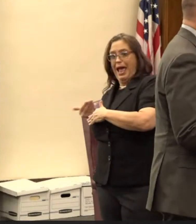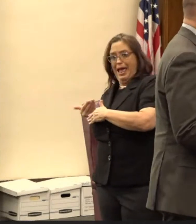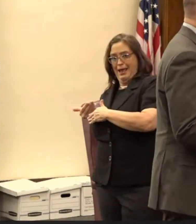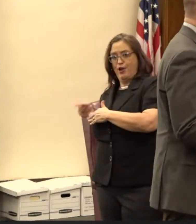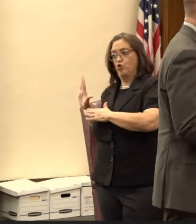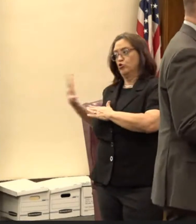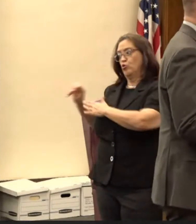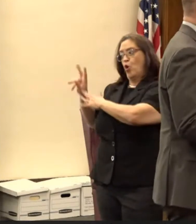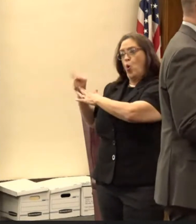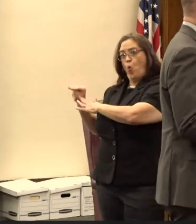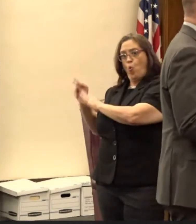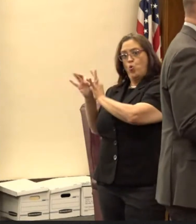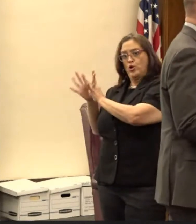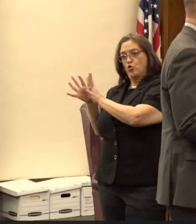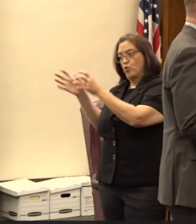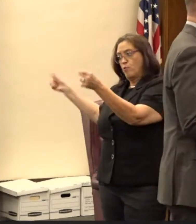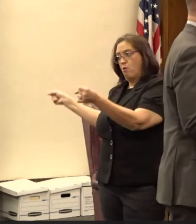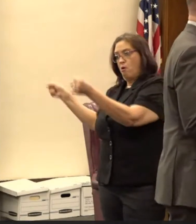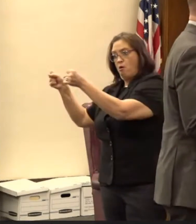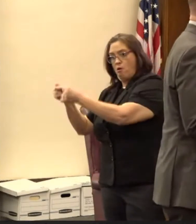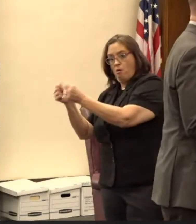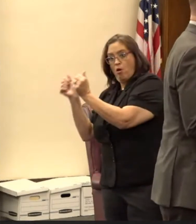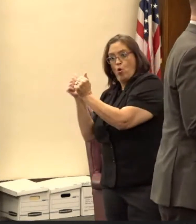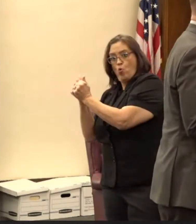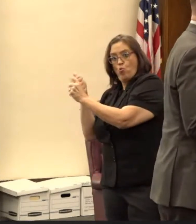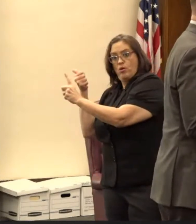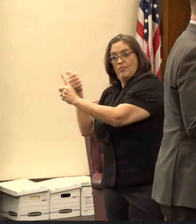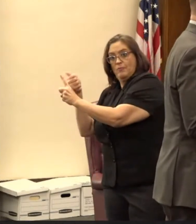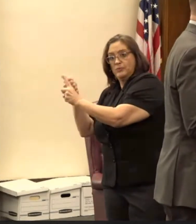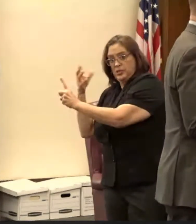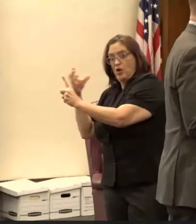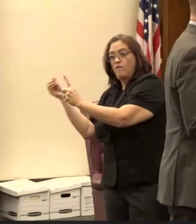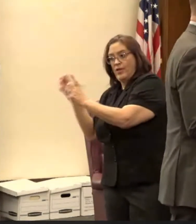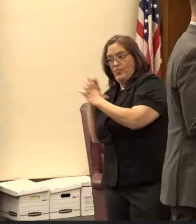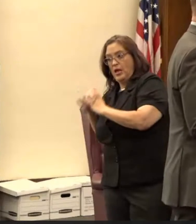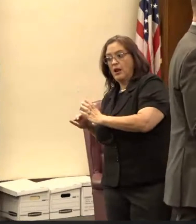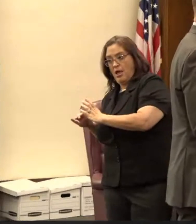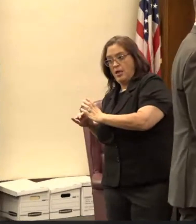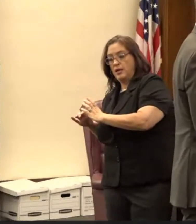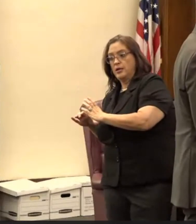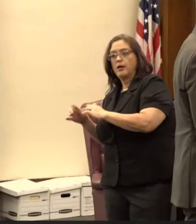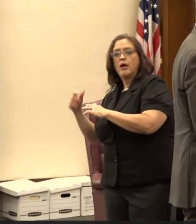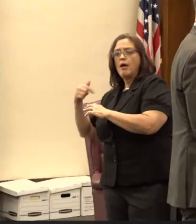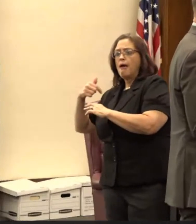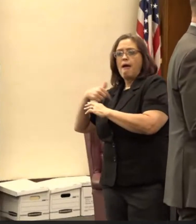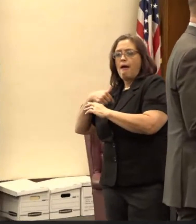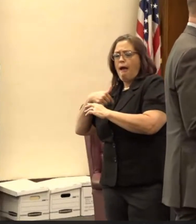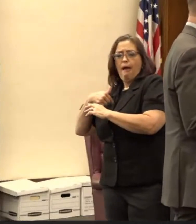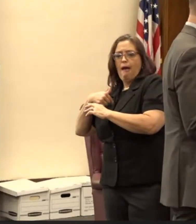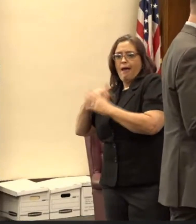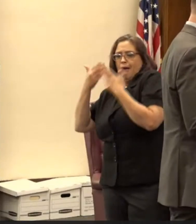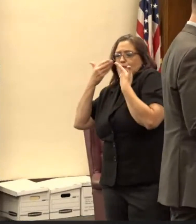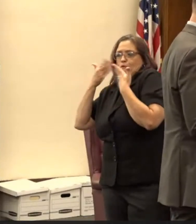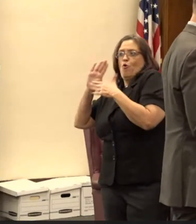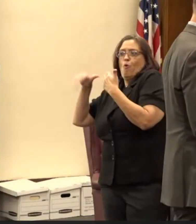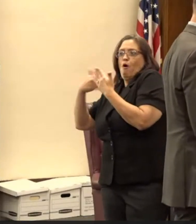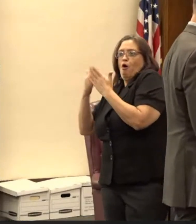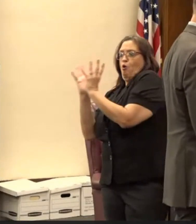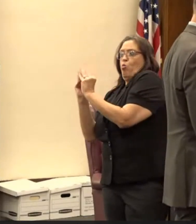client. I'm not aware of all of the prior meetings that they